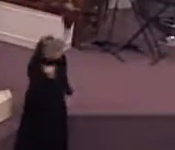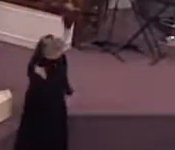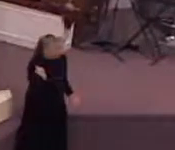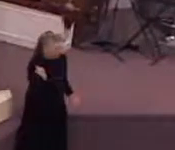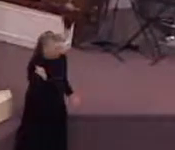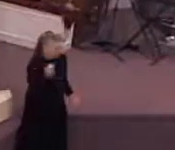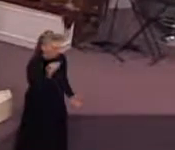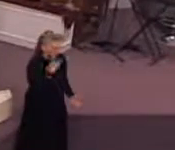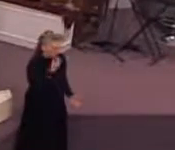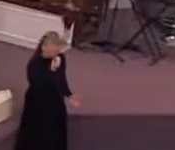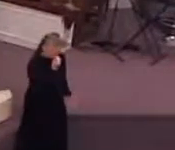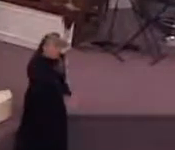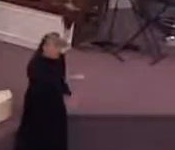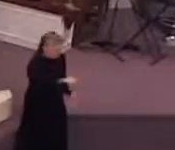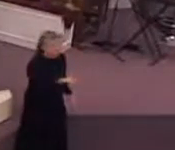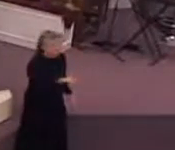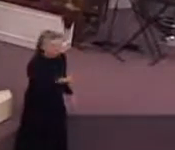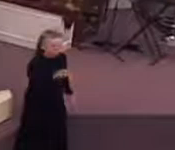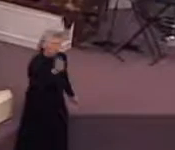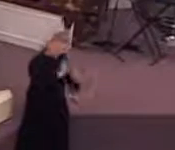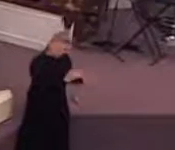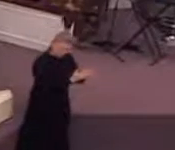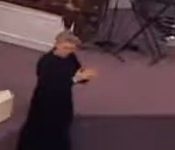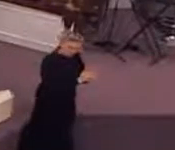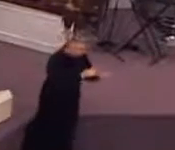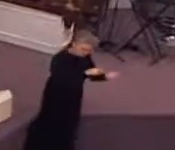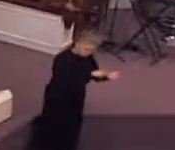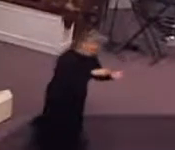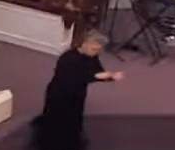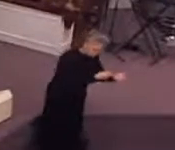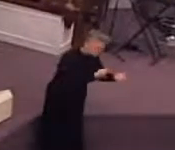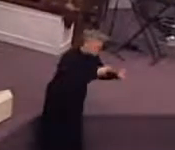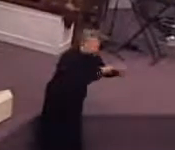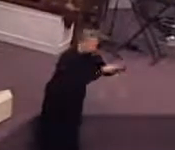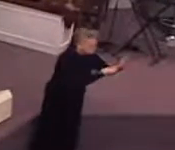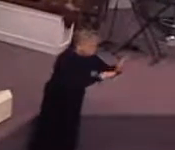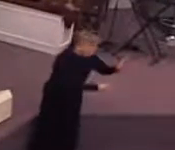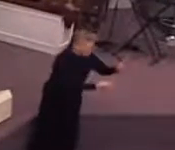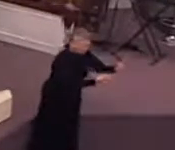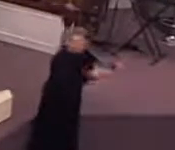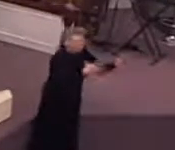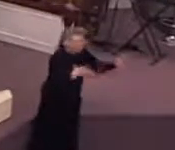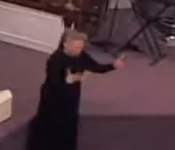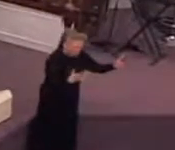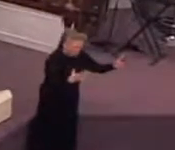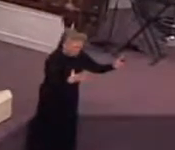Yeah, who told you that? God's Word has a lot to say about those things.